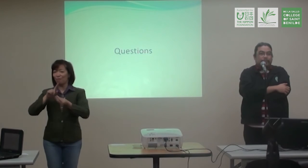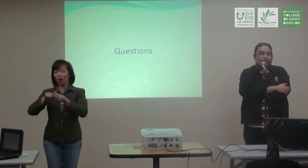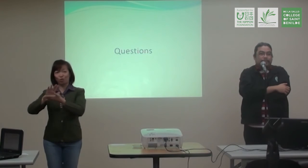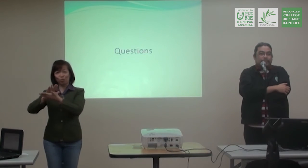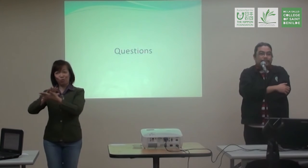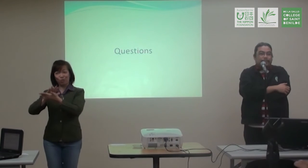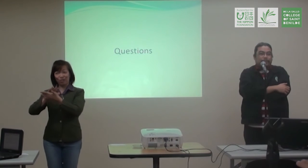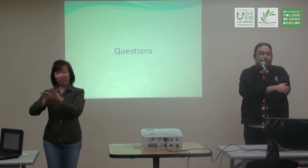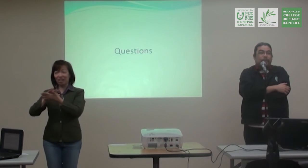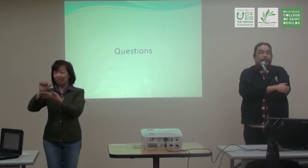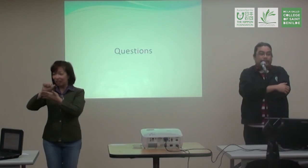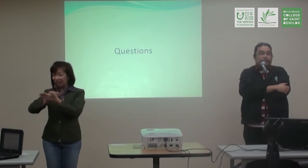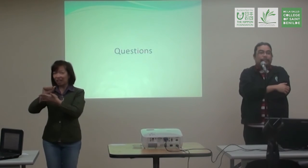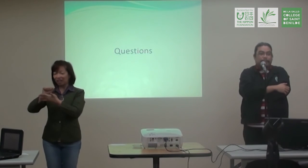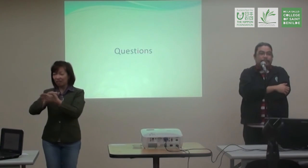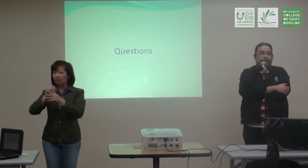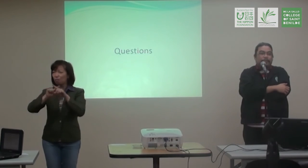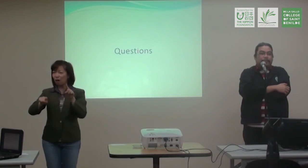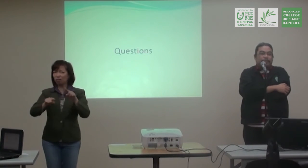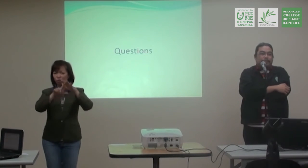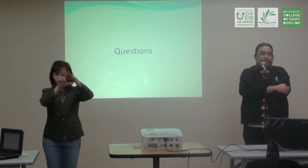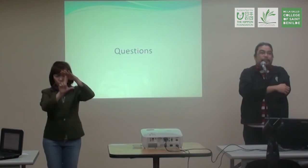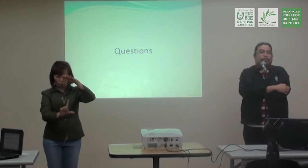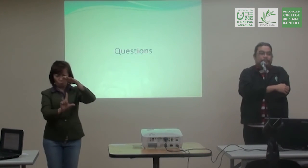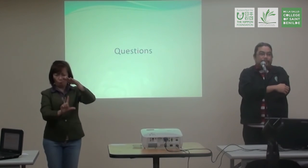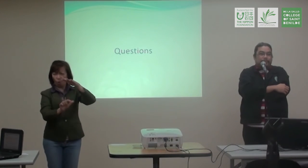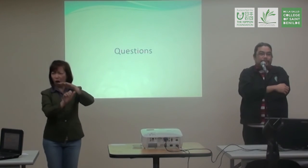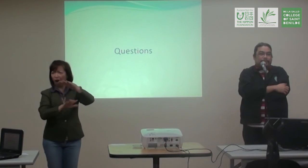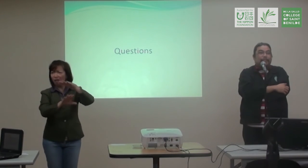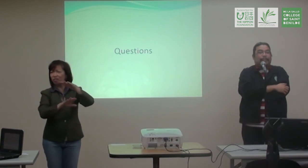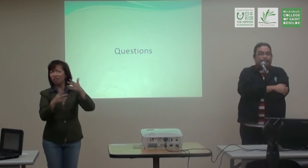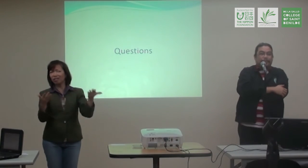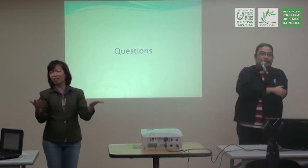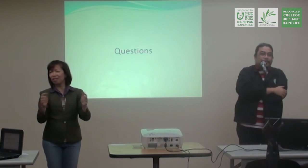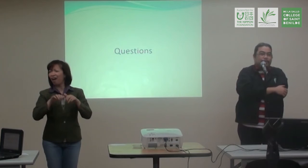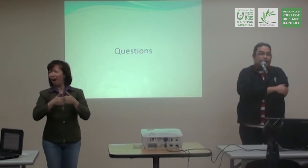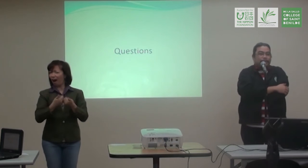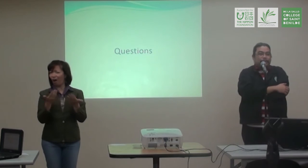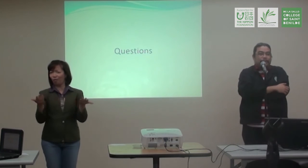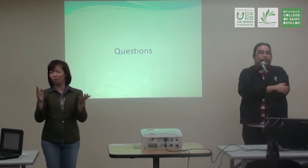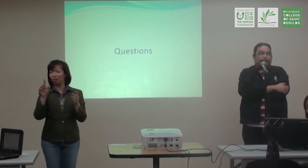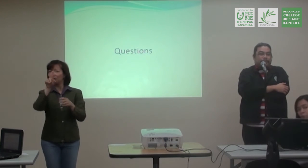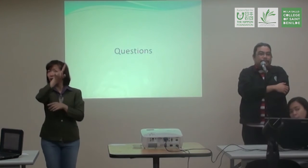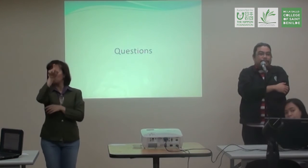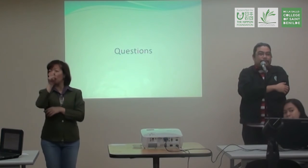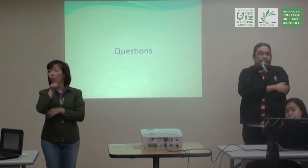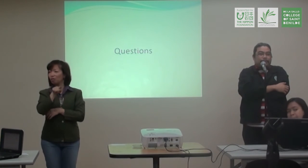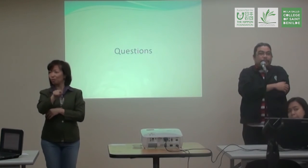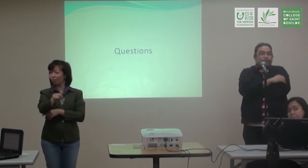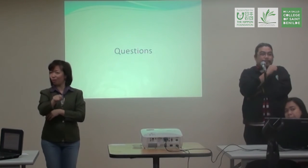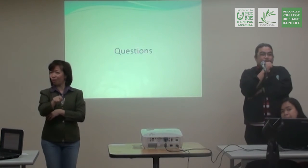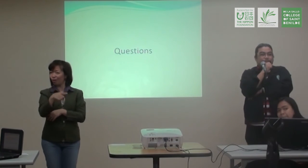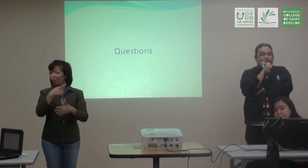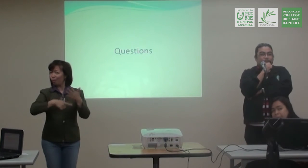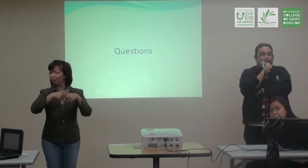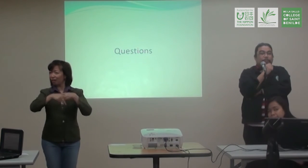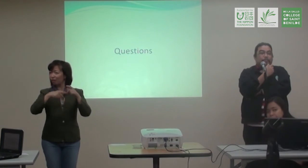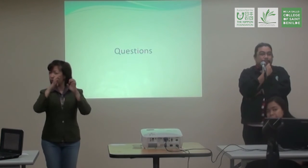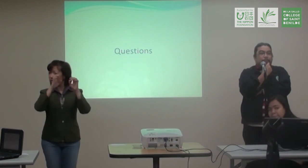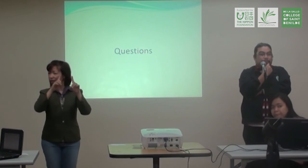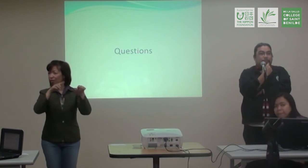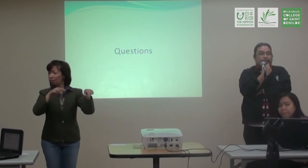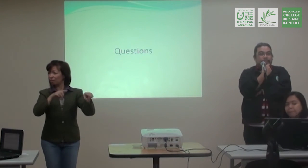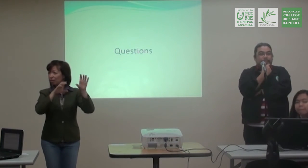but they're way below average in their academic performance, it's a big question now what kind of education